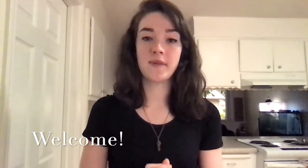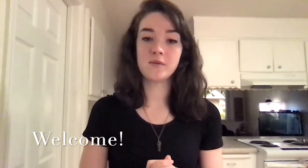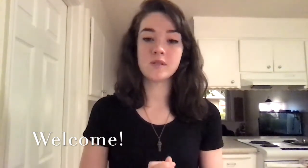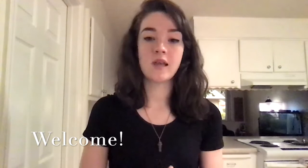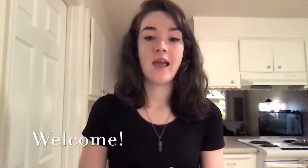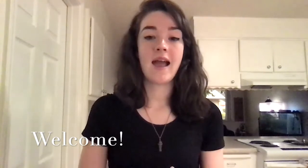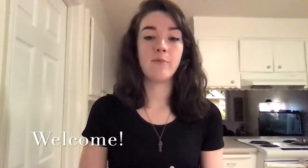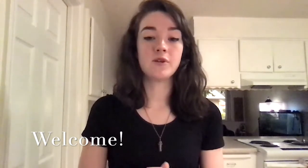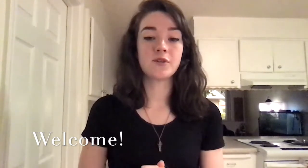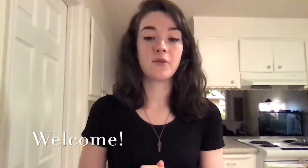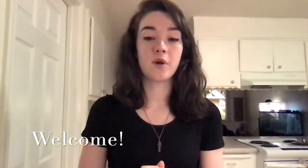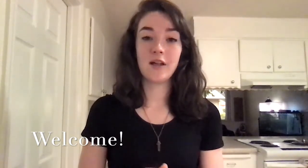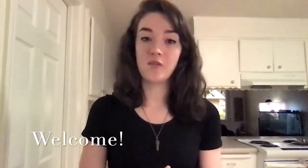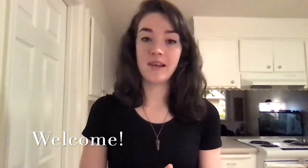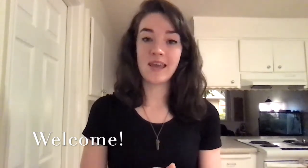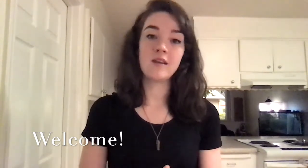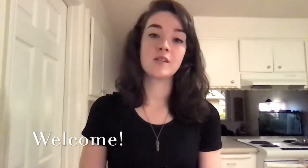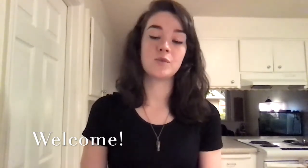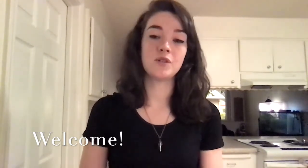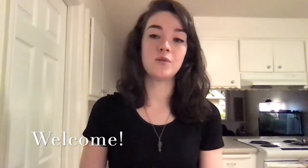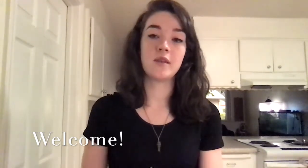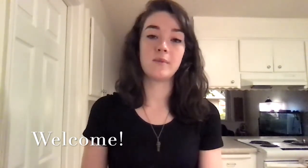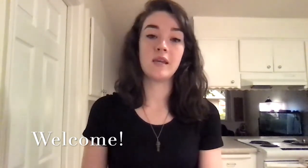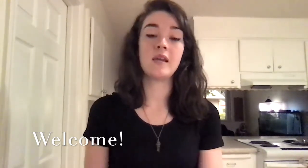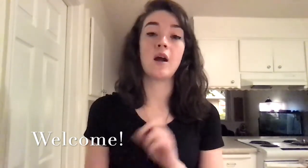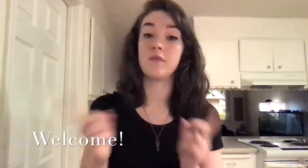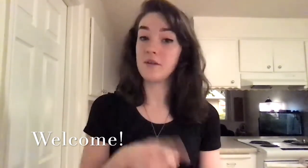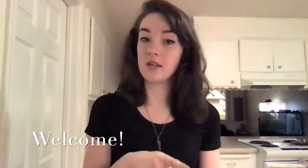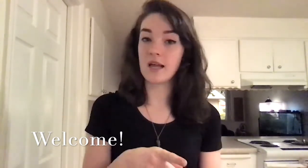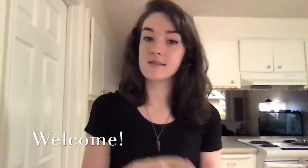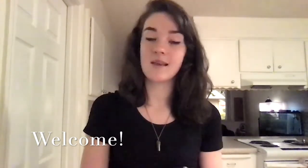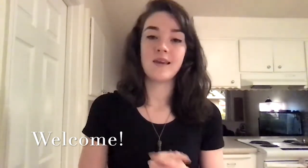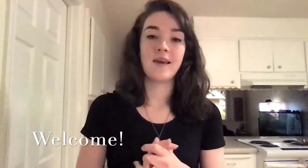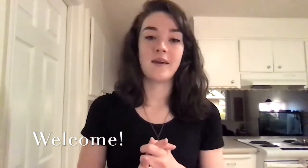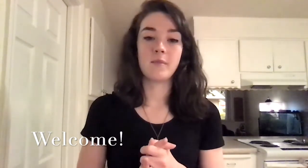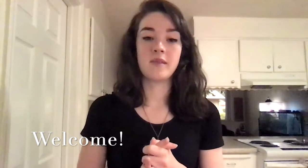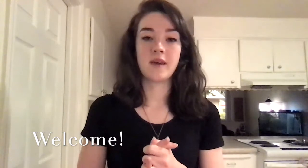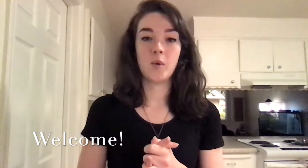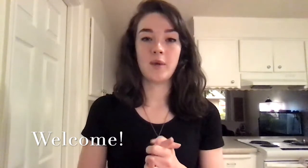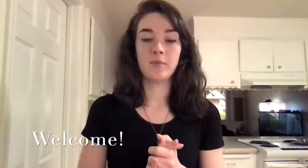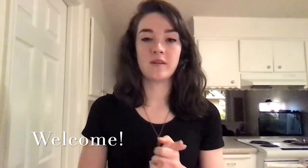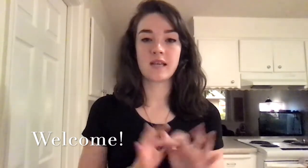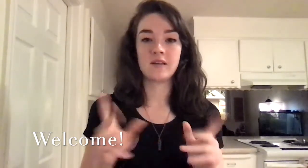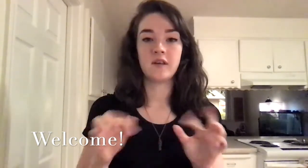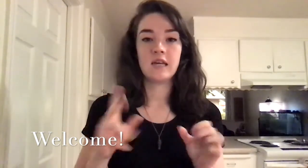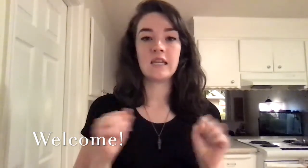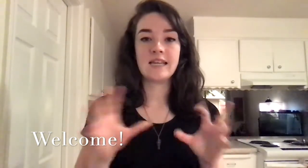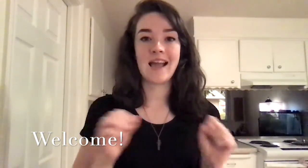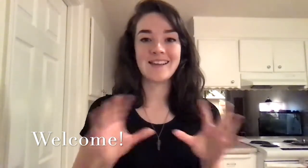those, and we'll also go through our alphabet again, as we'll do at the beginning of every class, and then that way we'll be able to have lightning hands and be